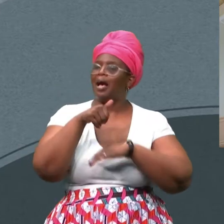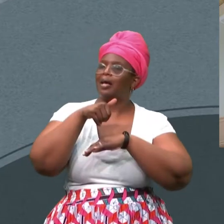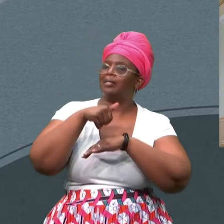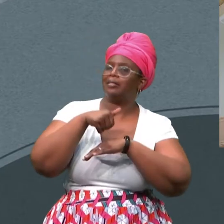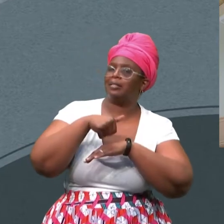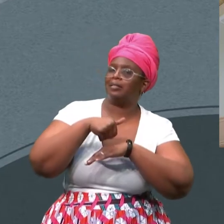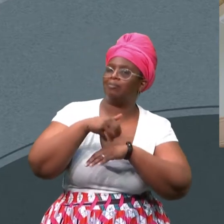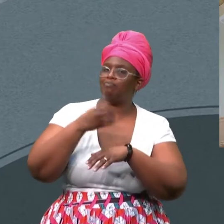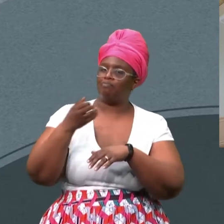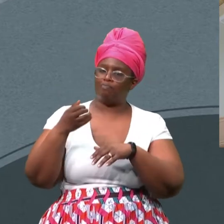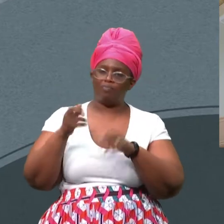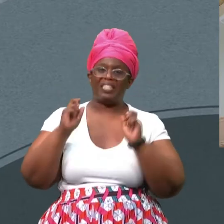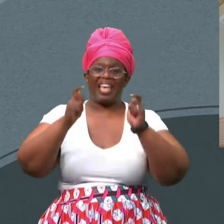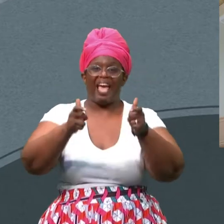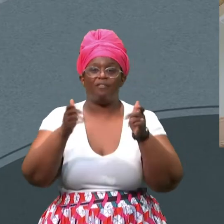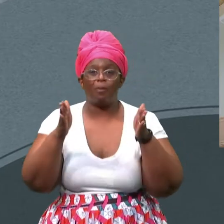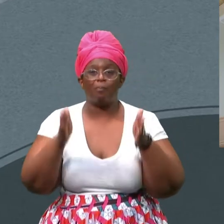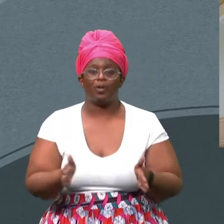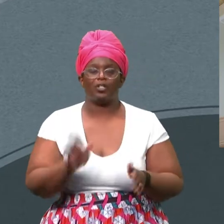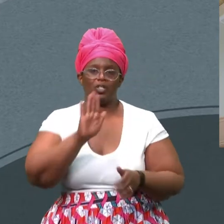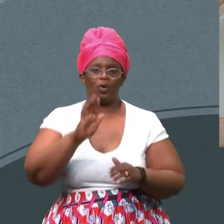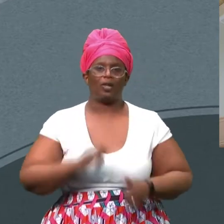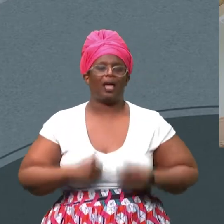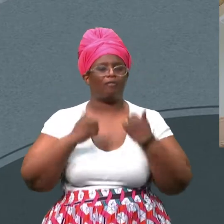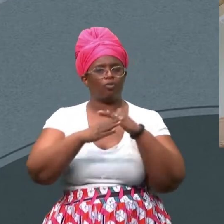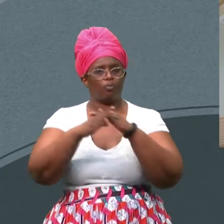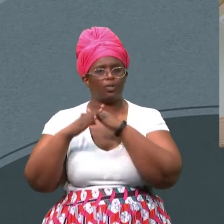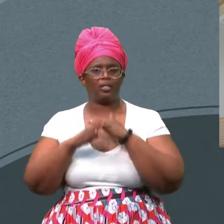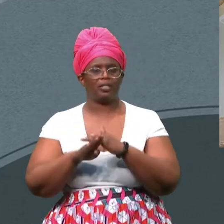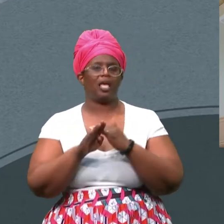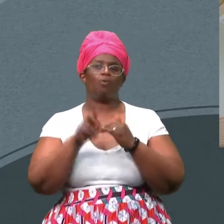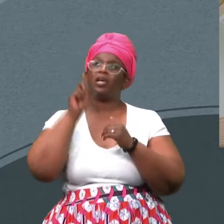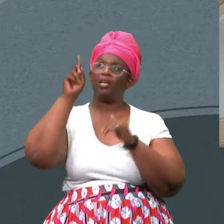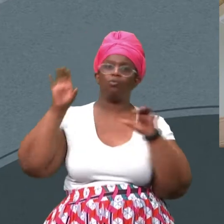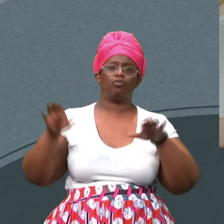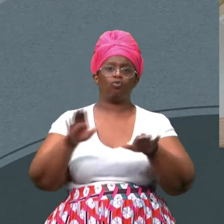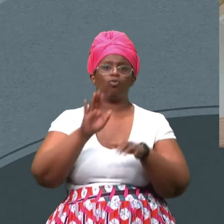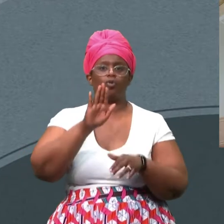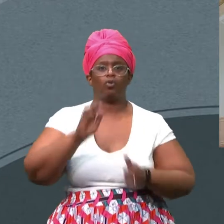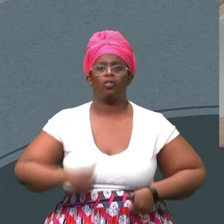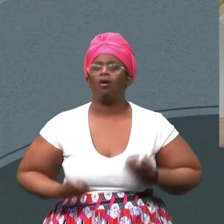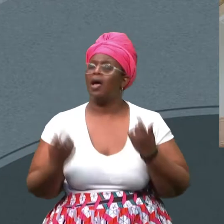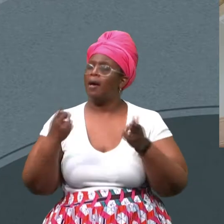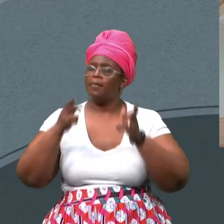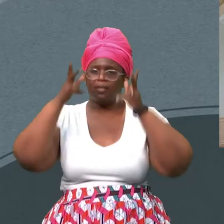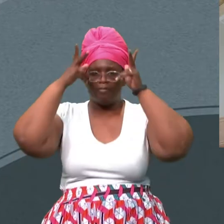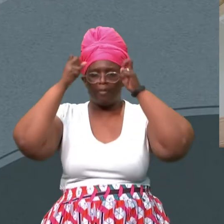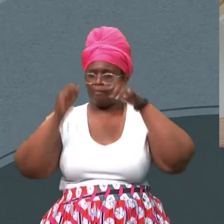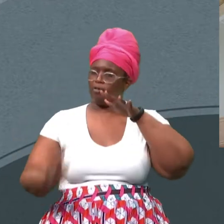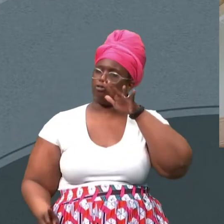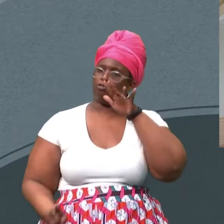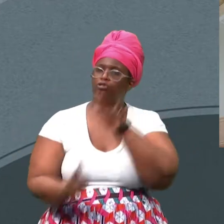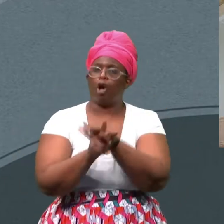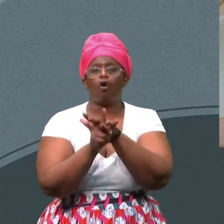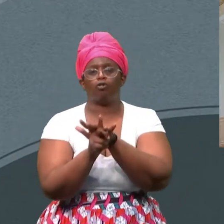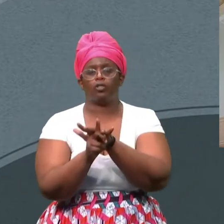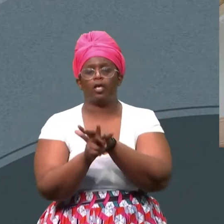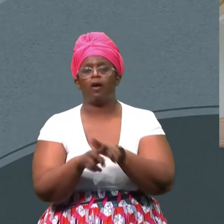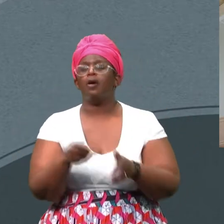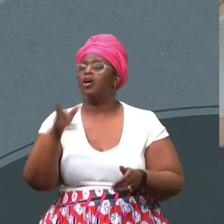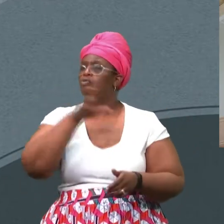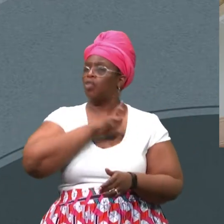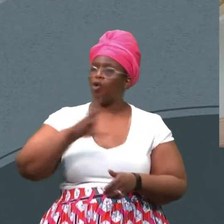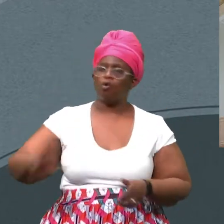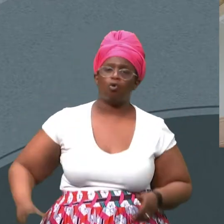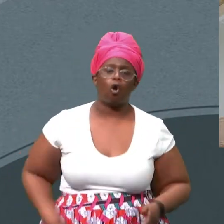someone in our life to protect what he was doing in me. When the enemy comes in like a flood, this Lord will lift up a